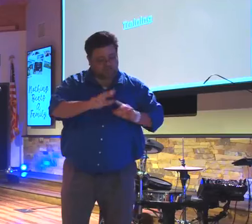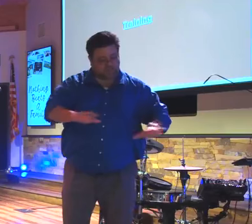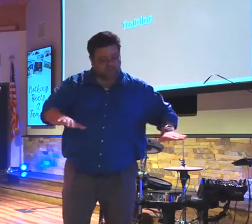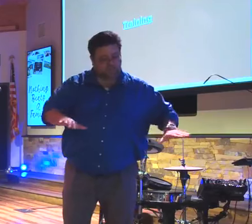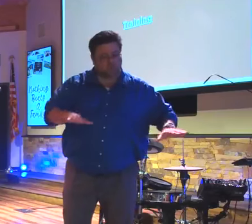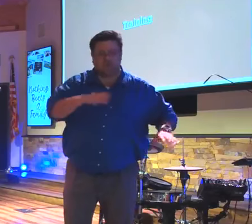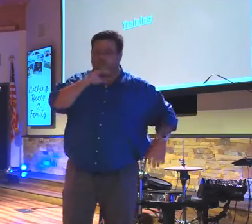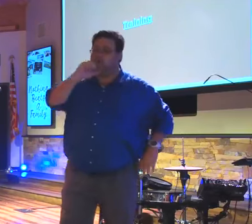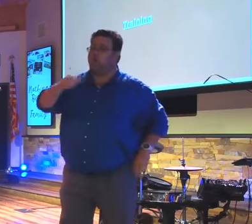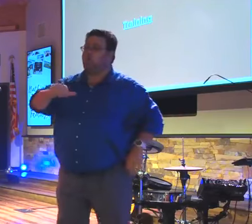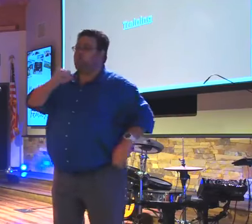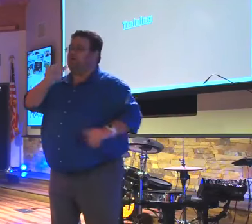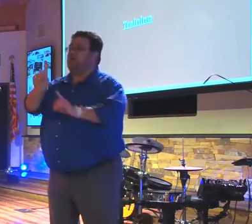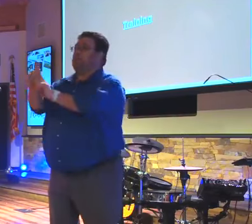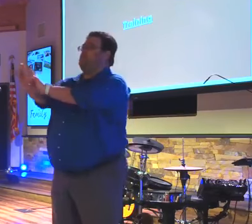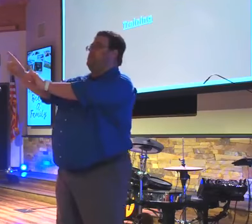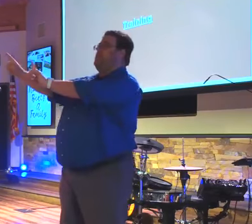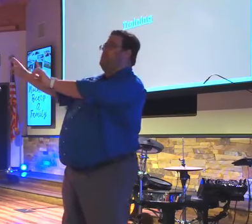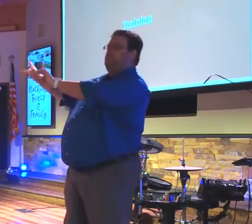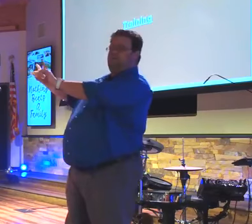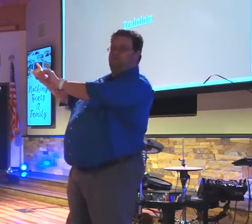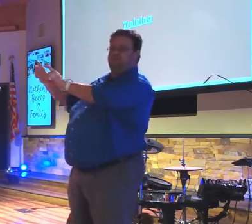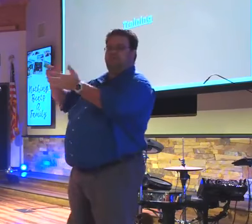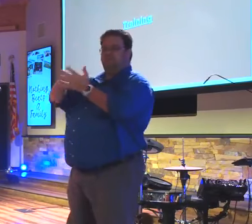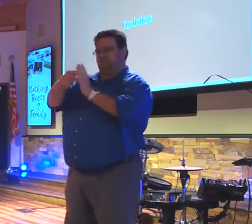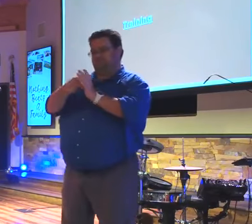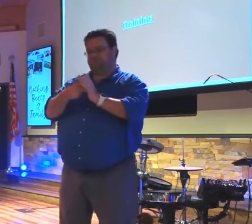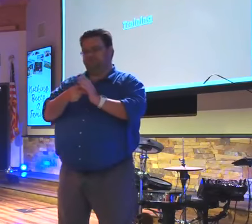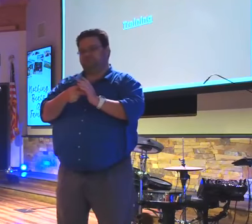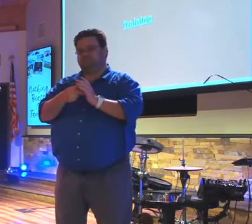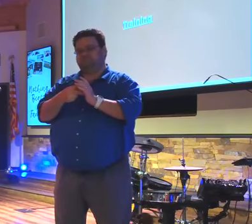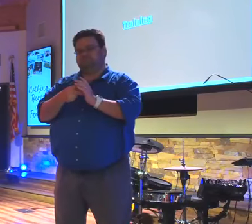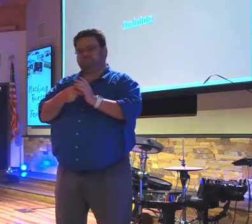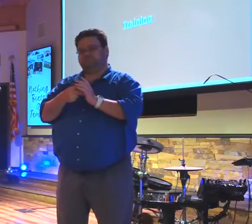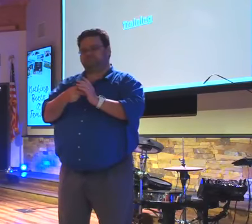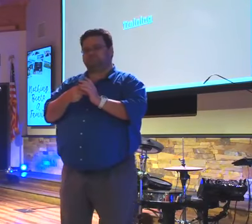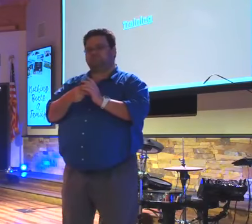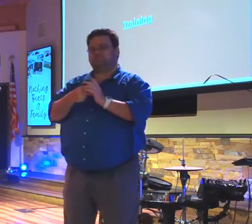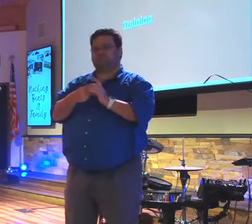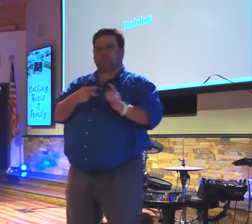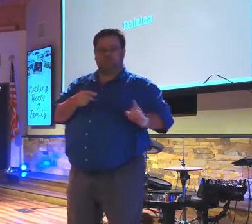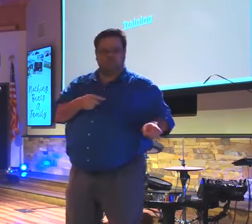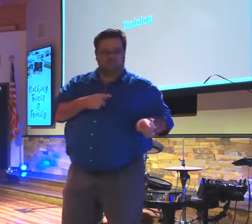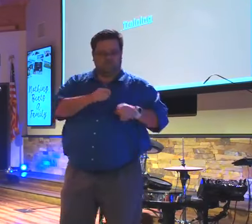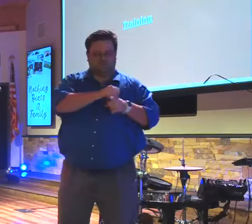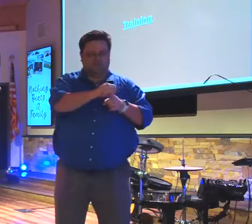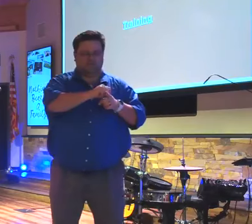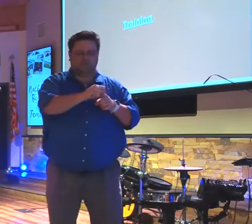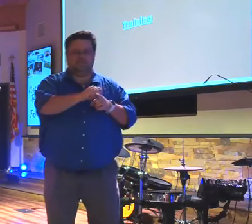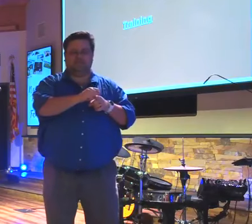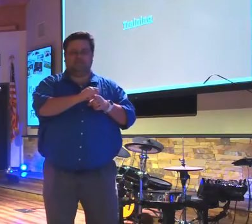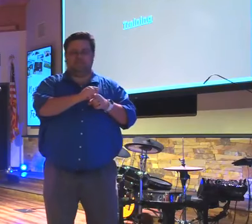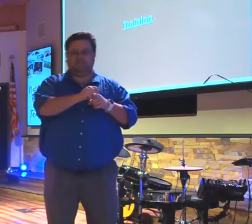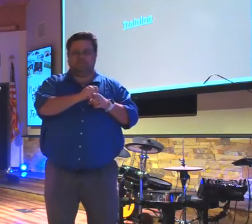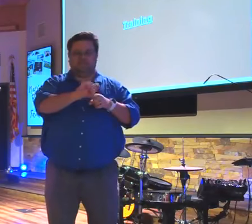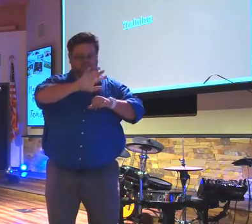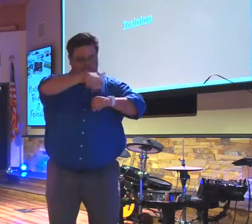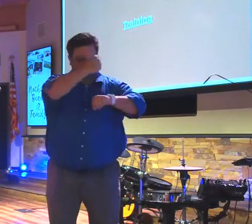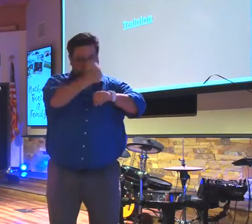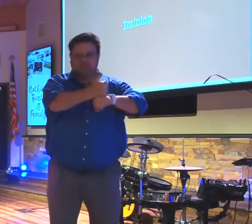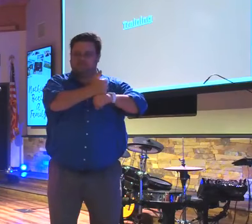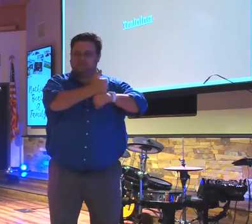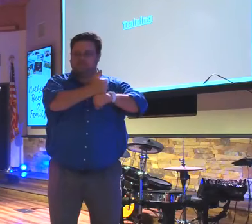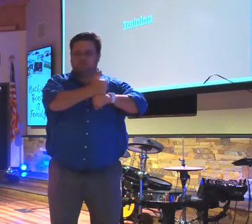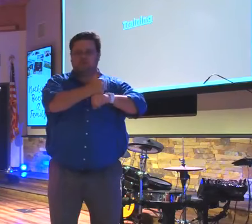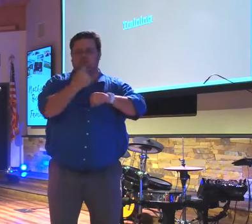won't depart from it. I think what that means is that they're not going to be able to get away from the training they received. It's always going to be part of